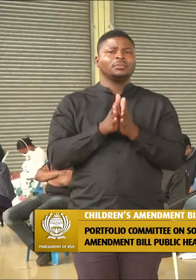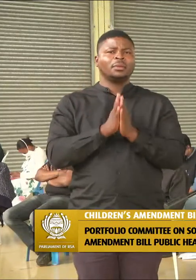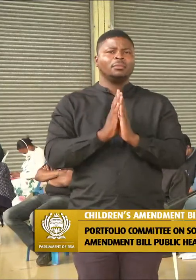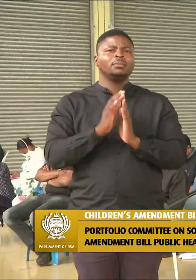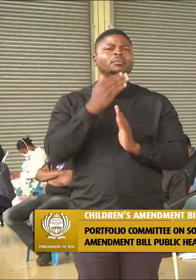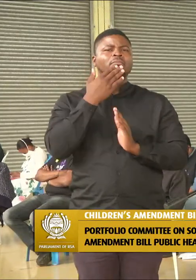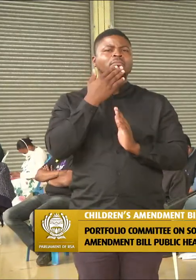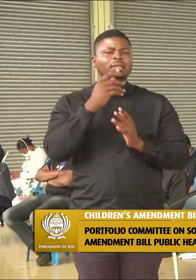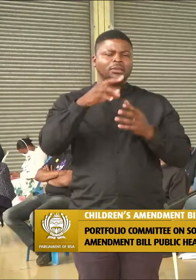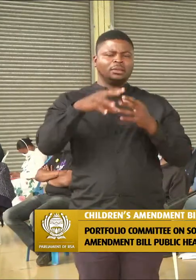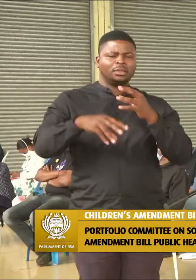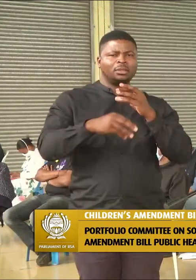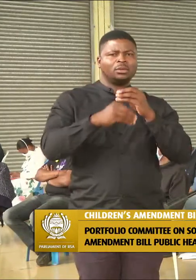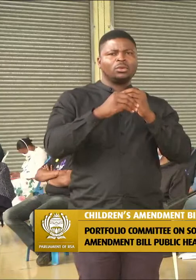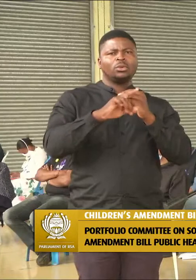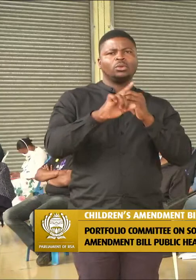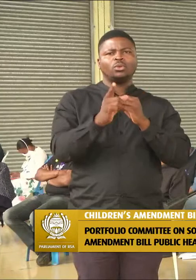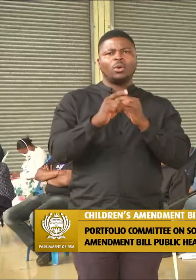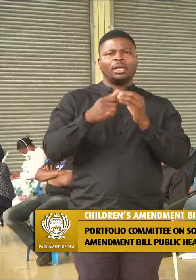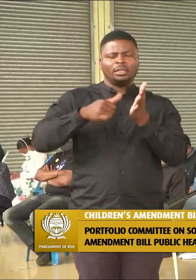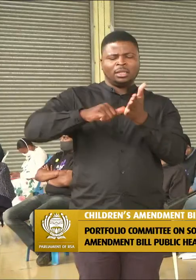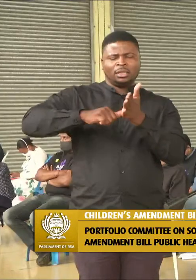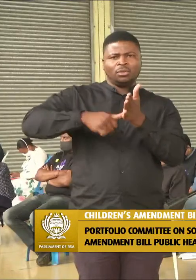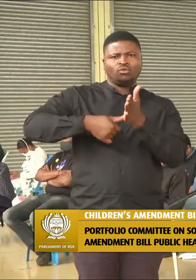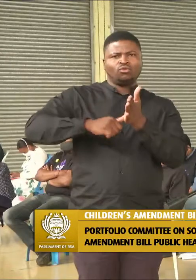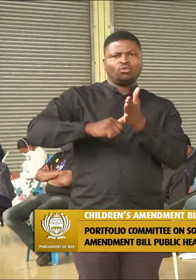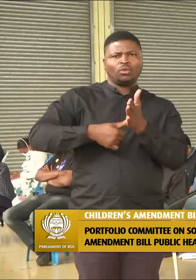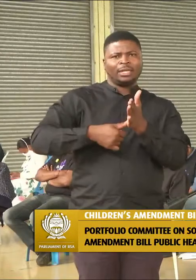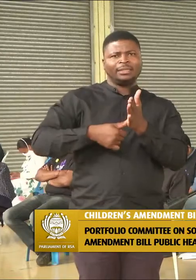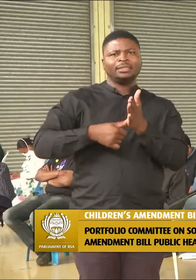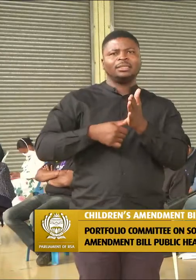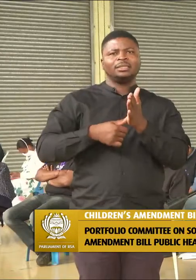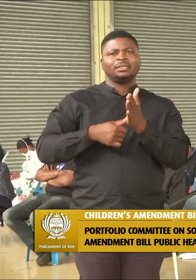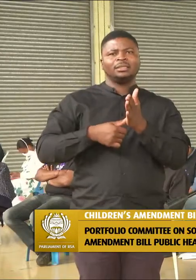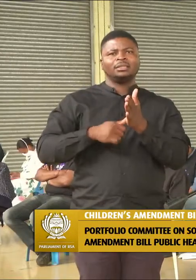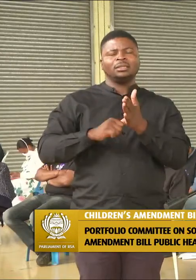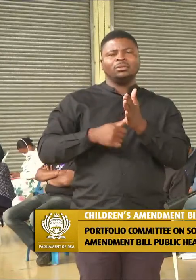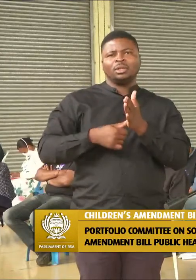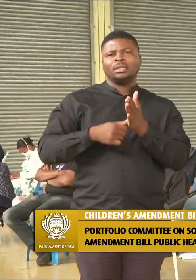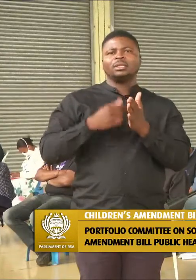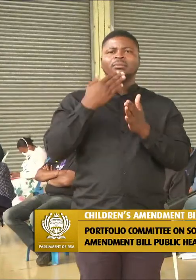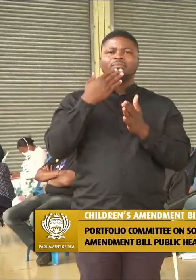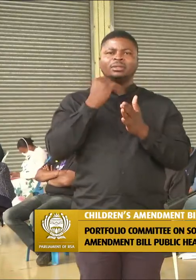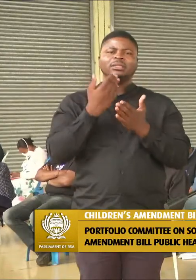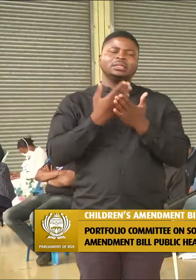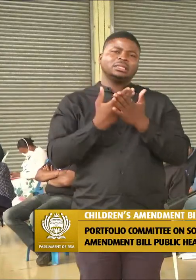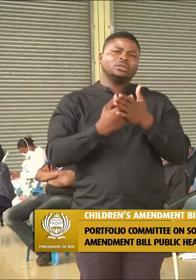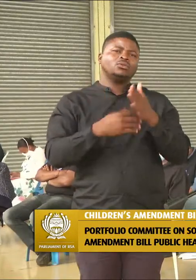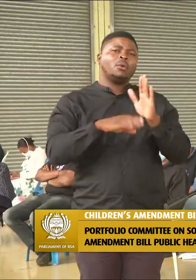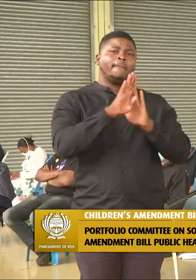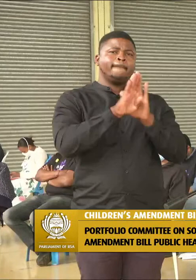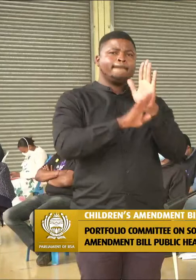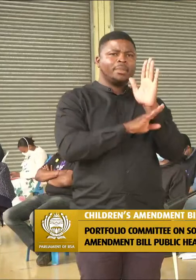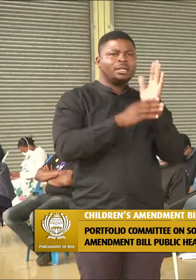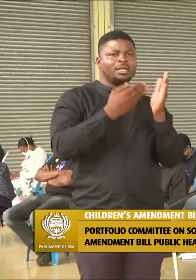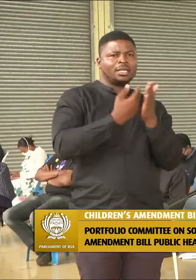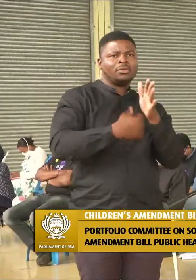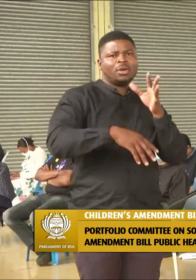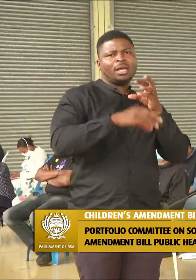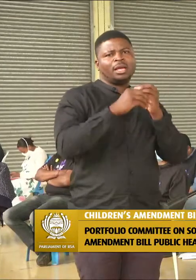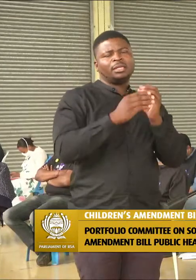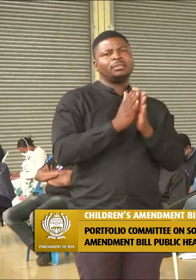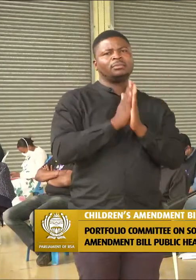include the grant point on this bill? I-grant engibhekisele